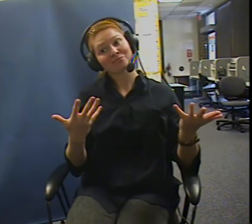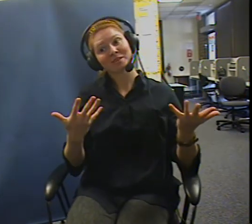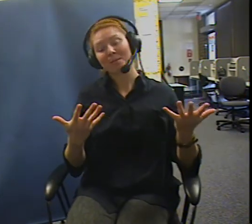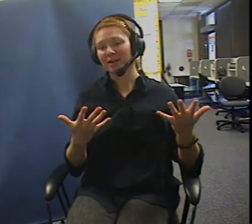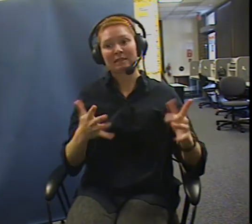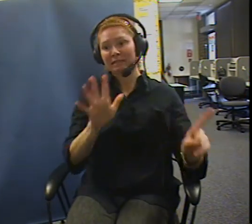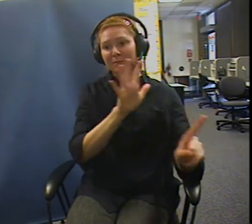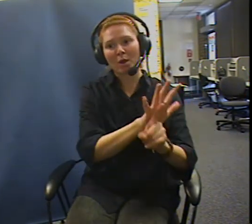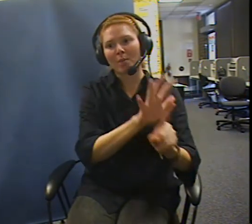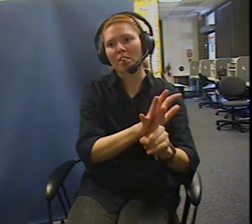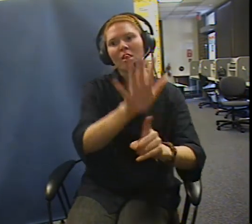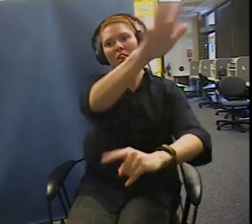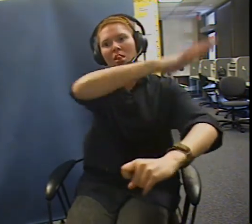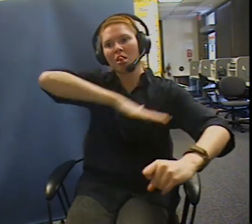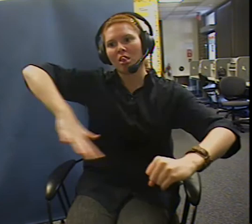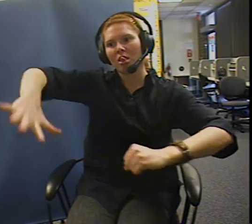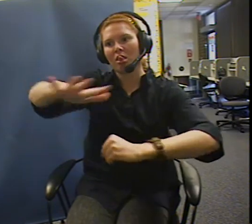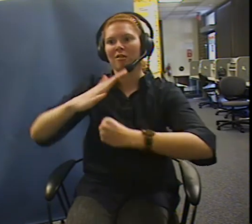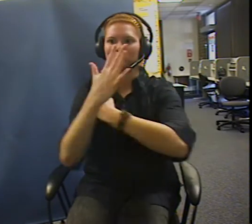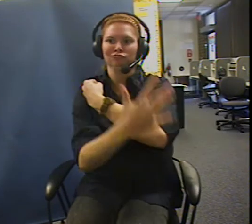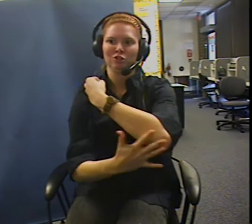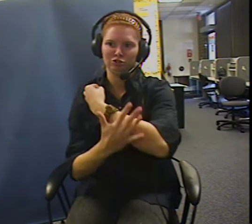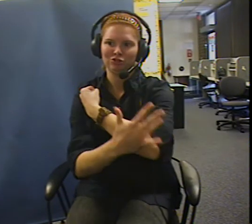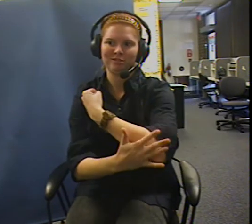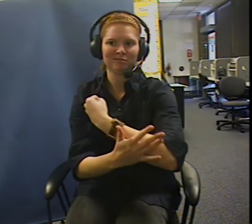These two trends are of concern because there is a steady loss of